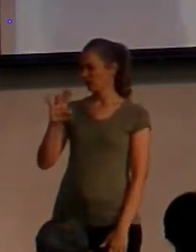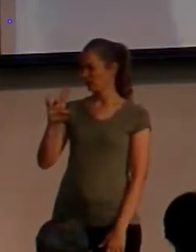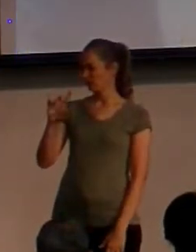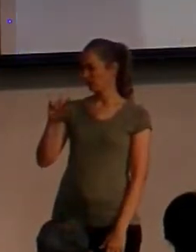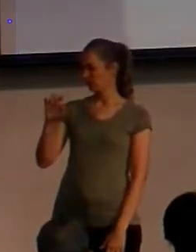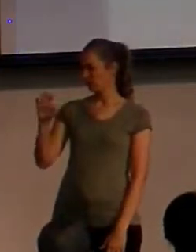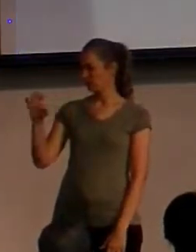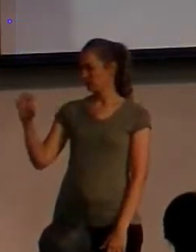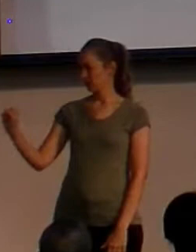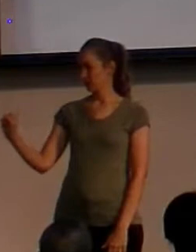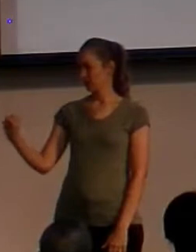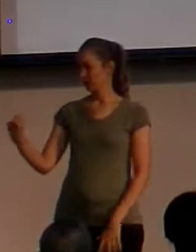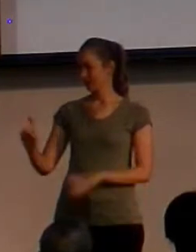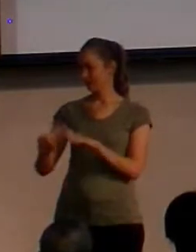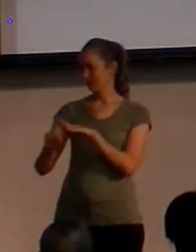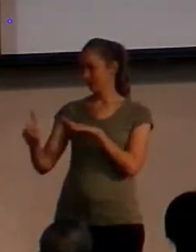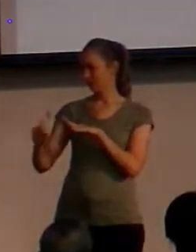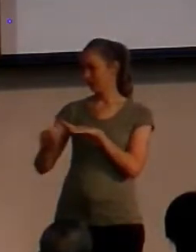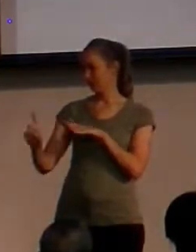well.